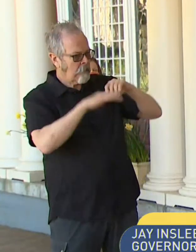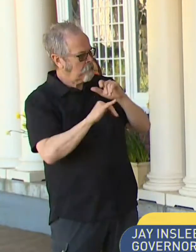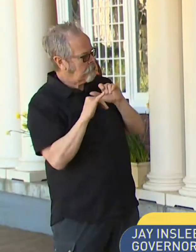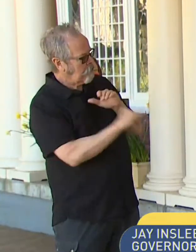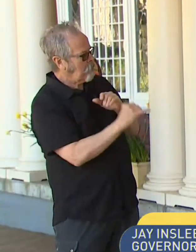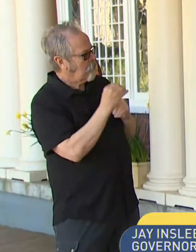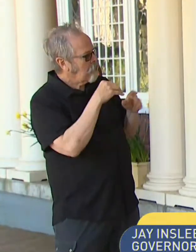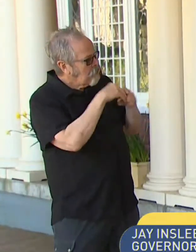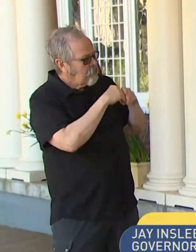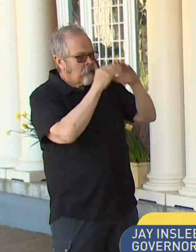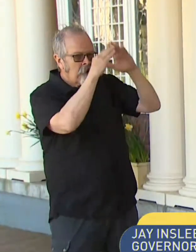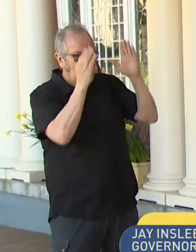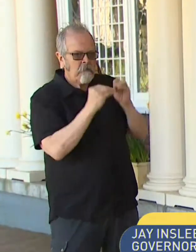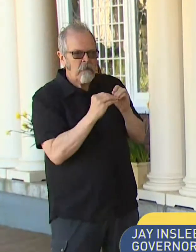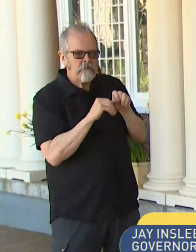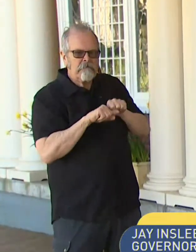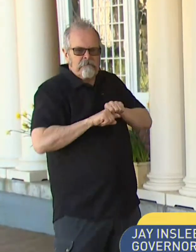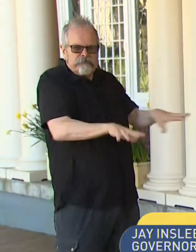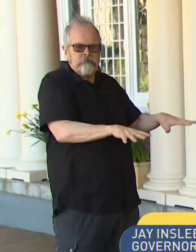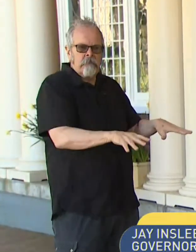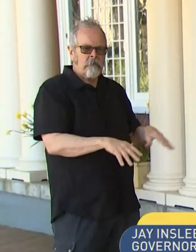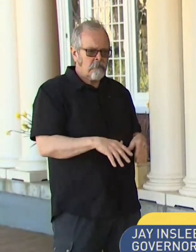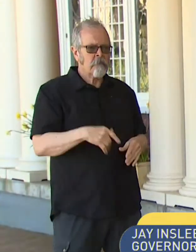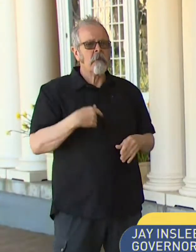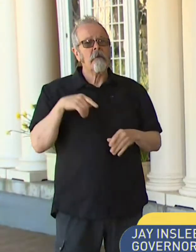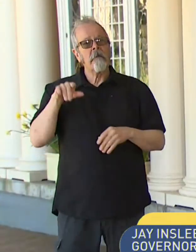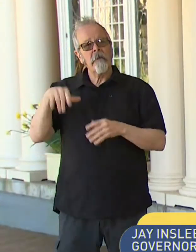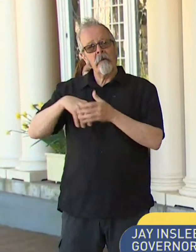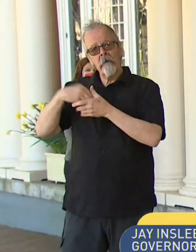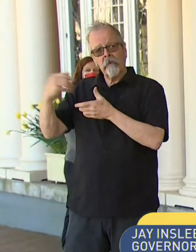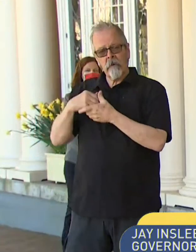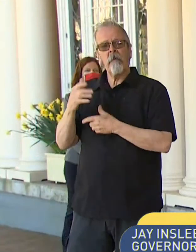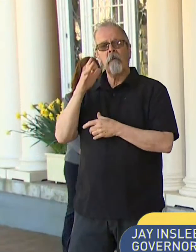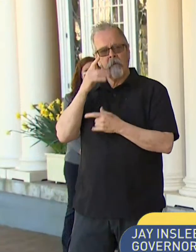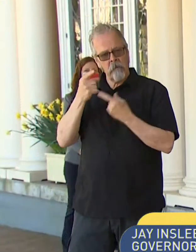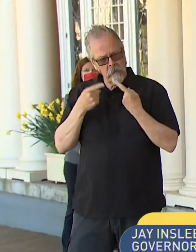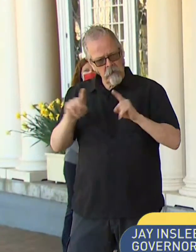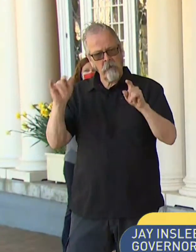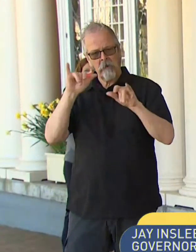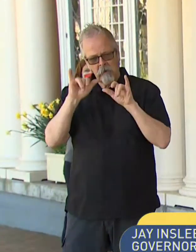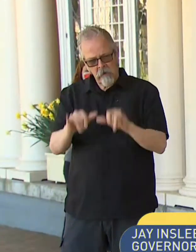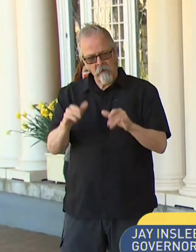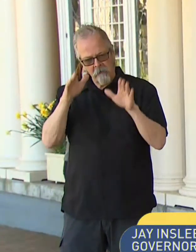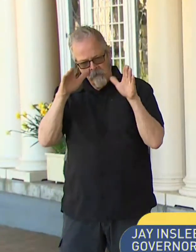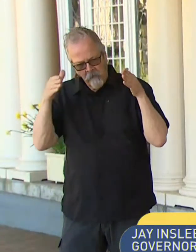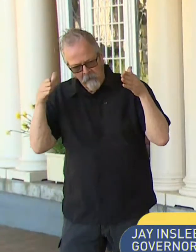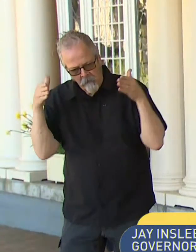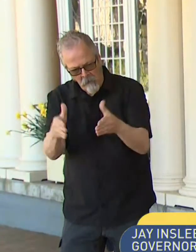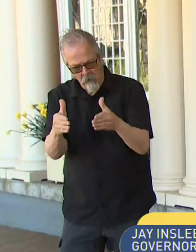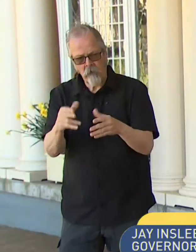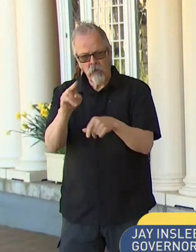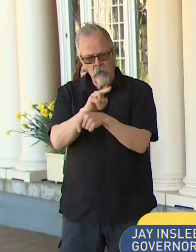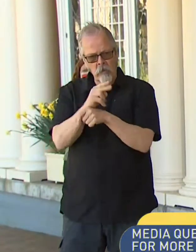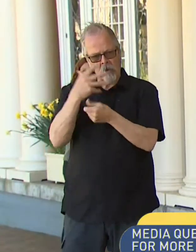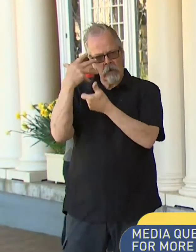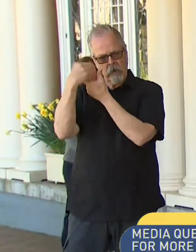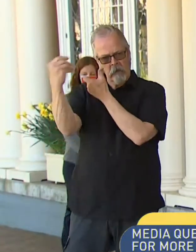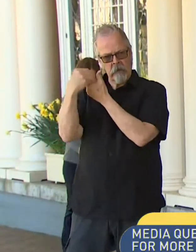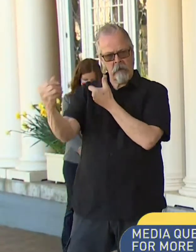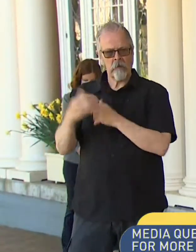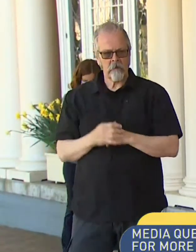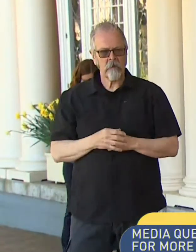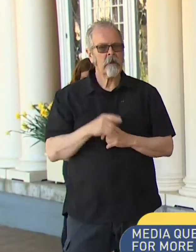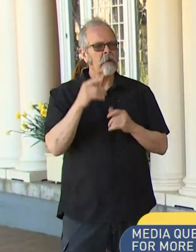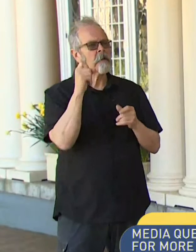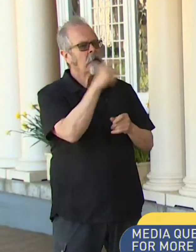that I think we will succeed on this, but we just got to remain diligent and use the outdoors right now. Can I ask about this one Sure. legislative matter? Yeah.